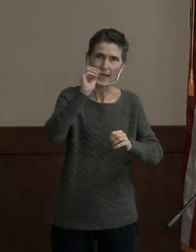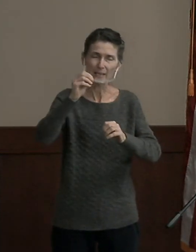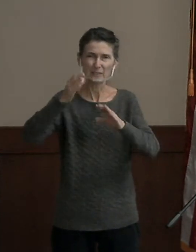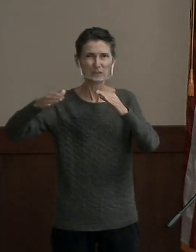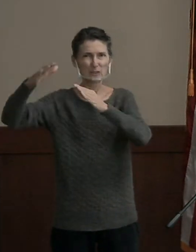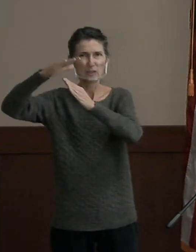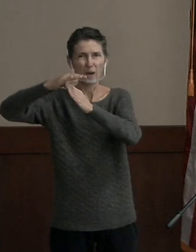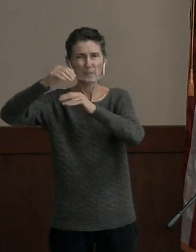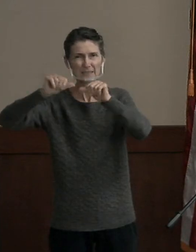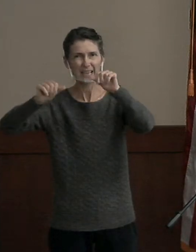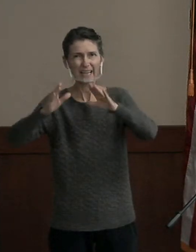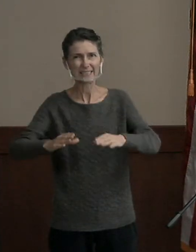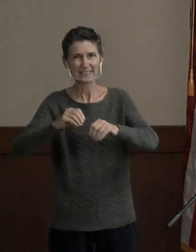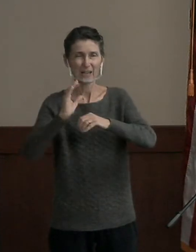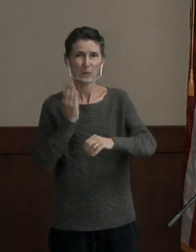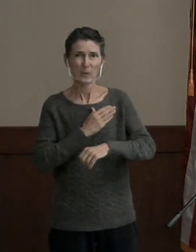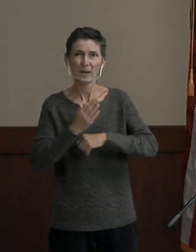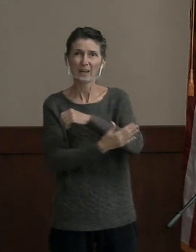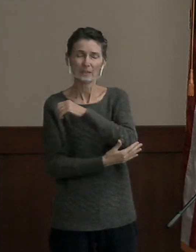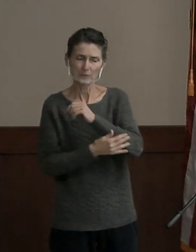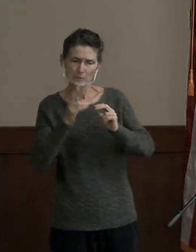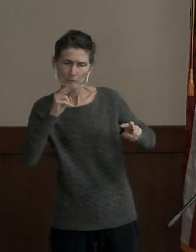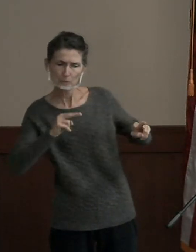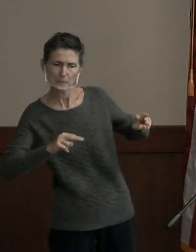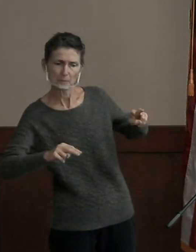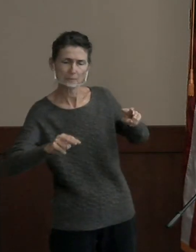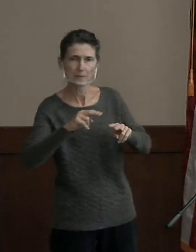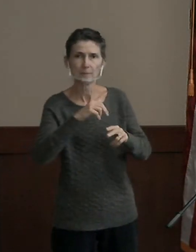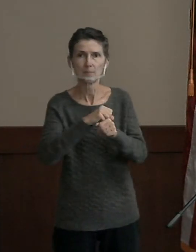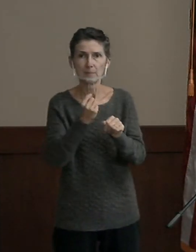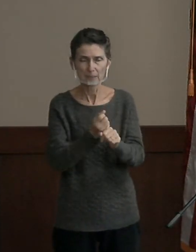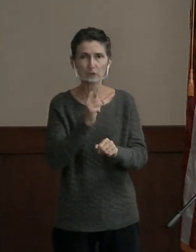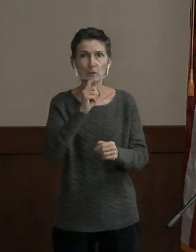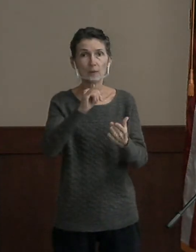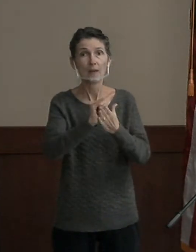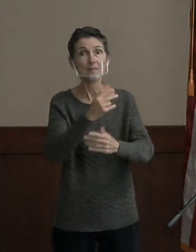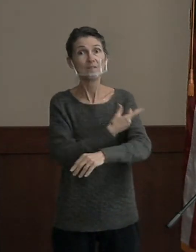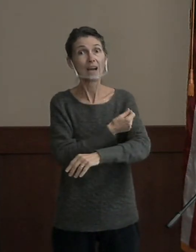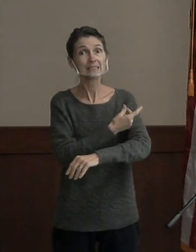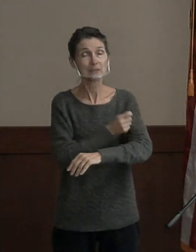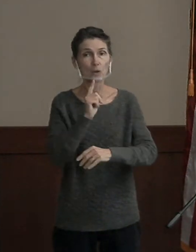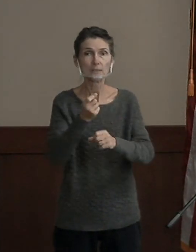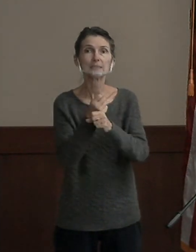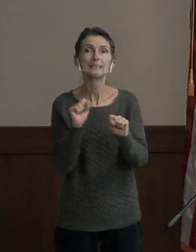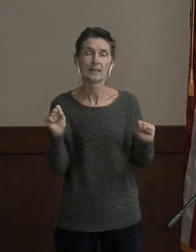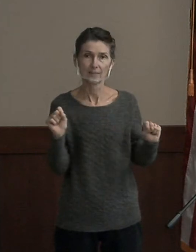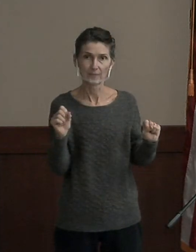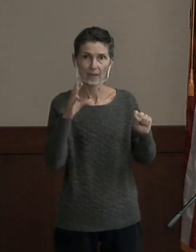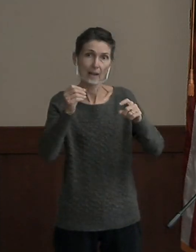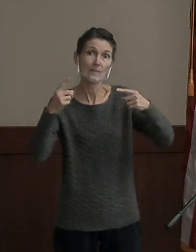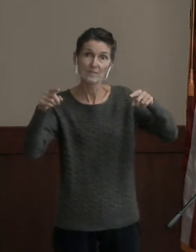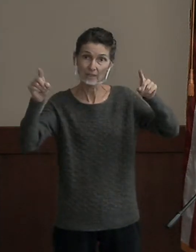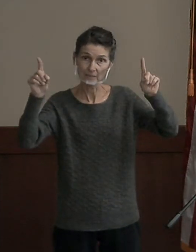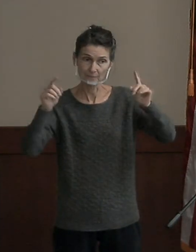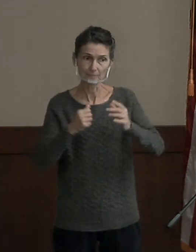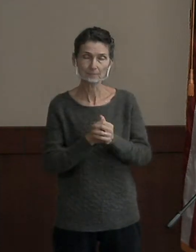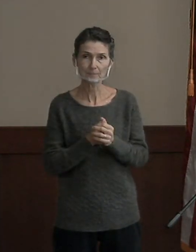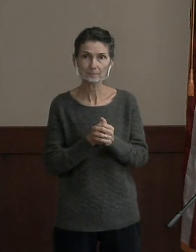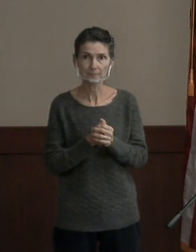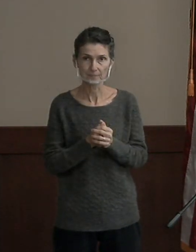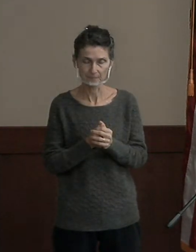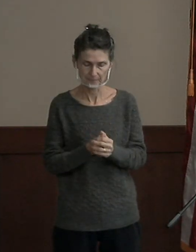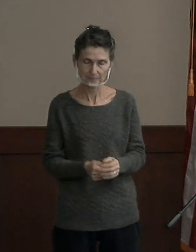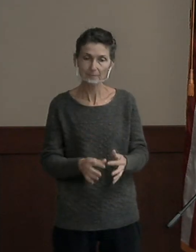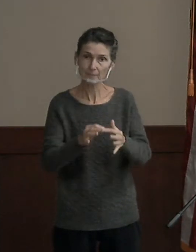scientists in our country have taken place to ensure that these vaccines are safe and effective. Of